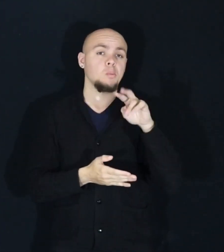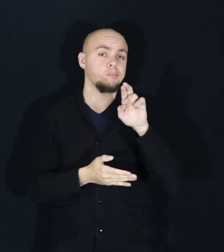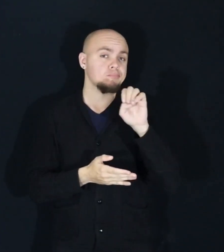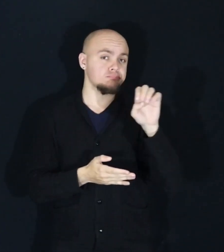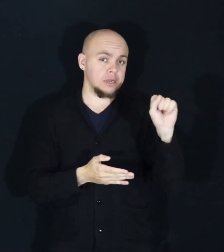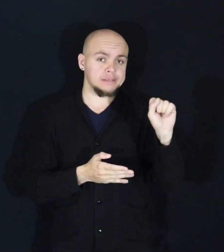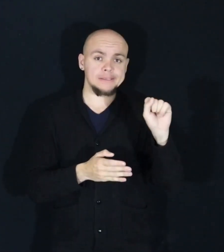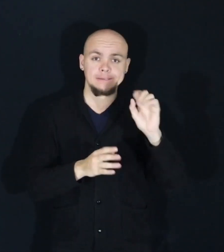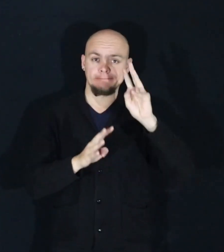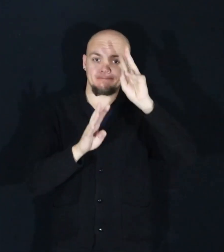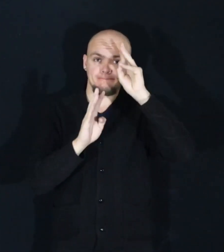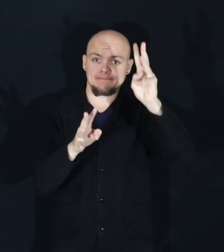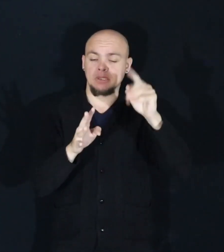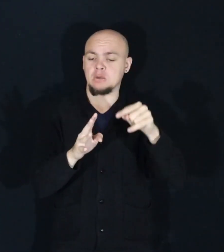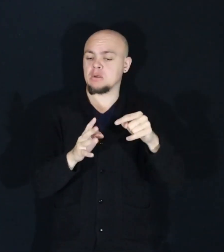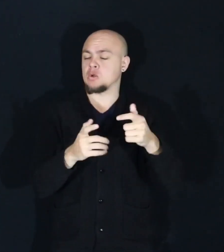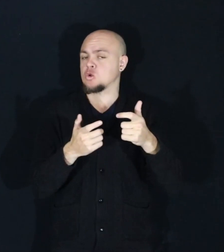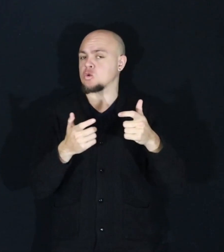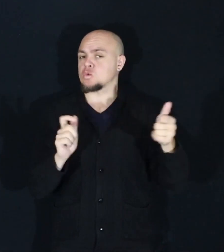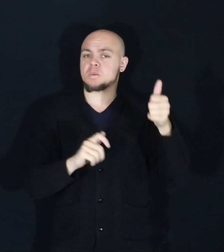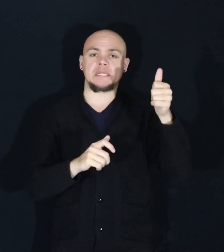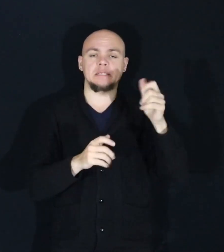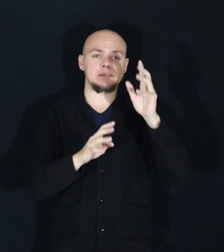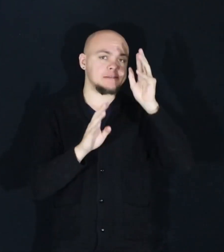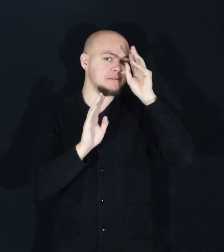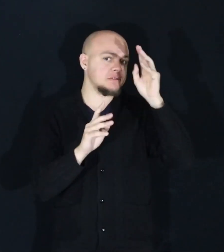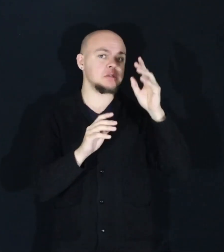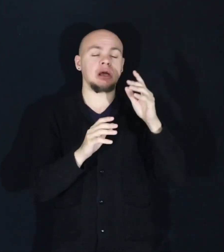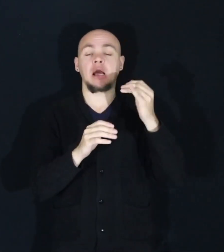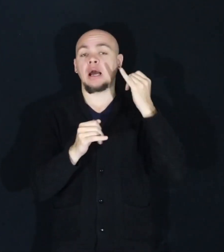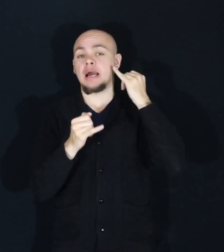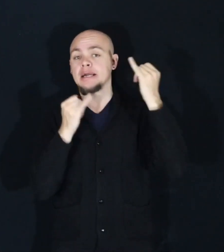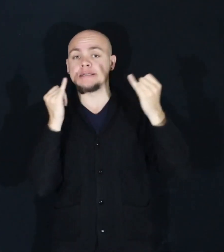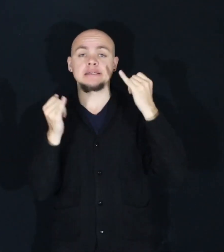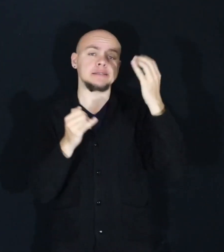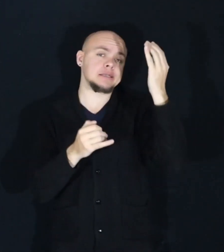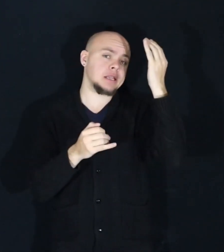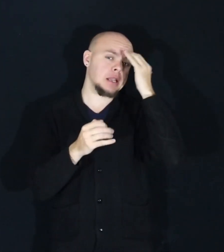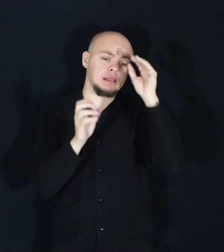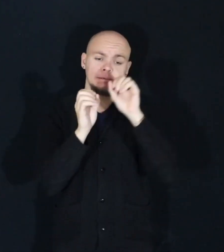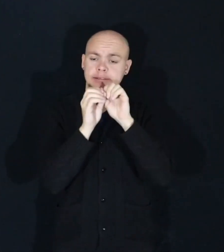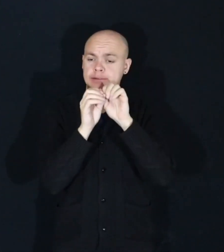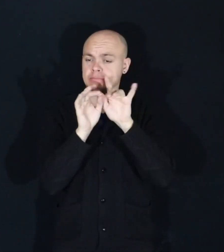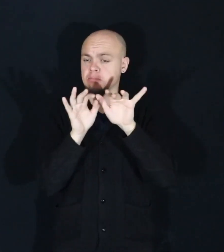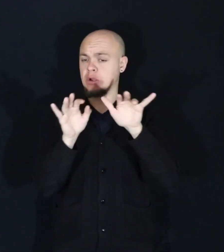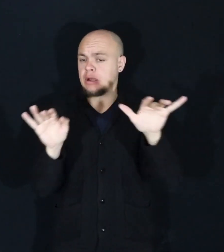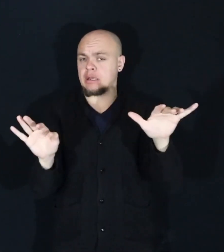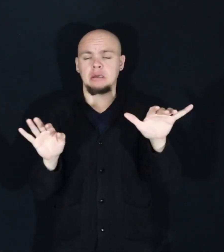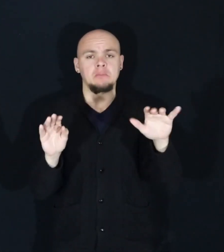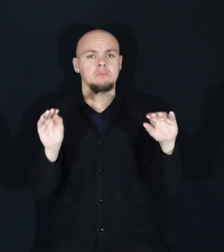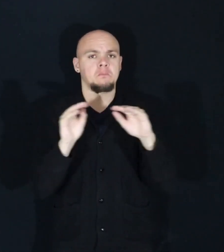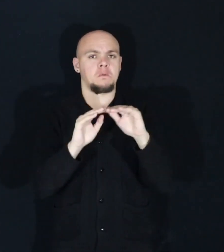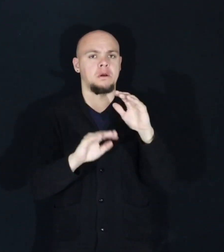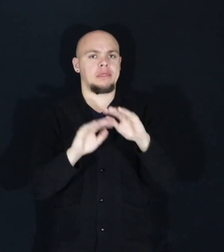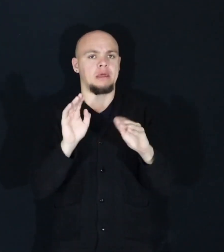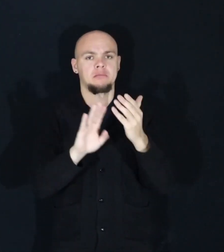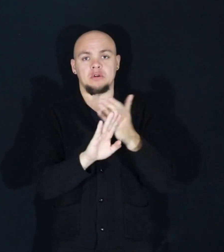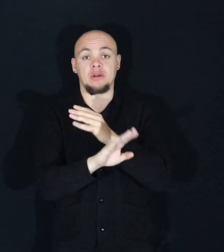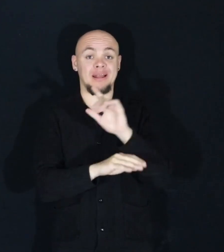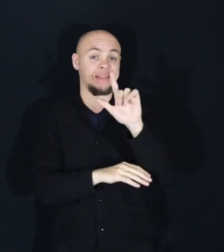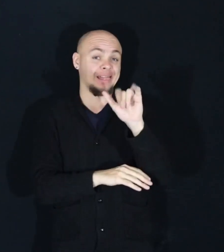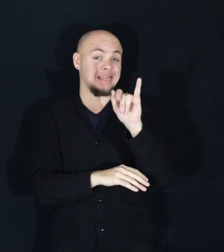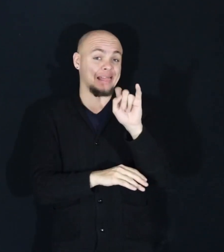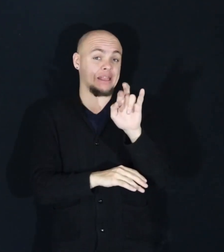in society. The spread of knowledge, discoveries, and ideas spread faster and further than ever before, and literacy rates